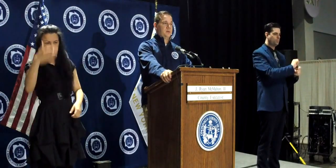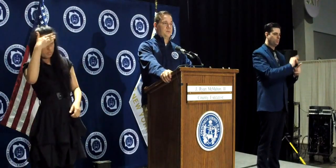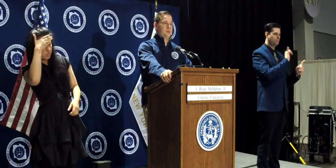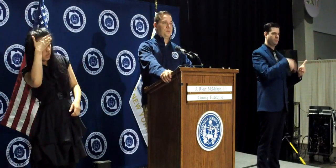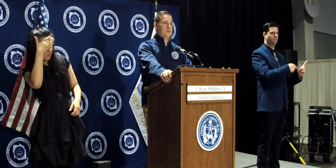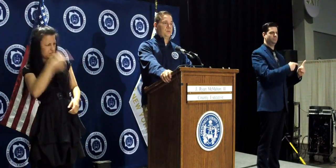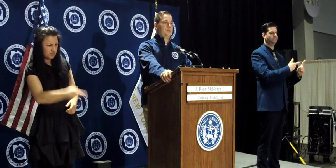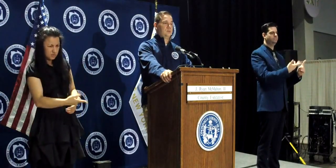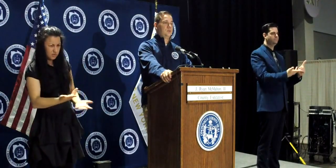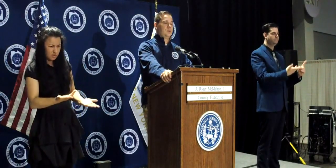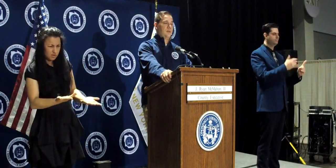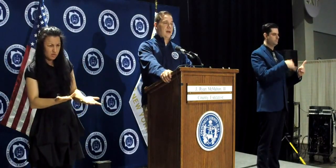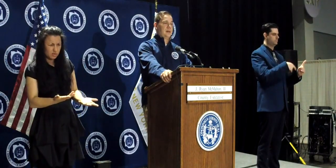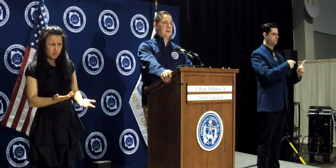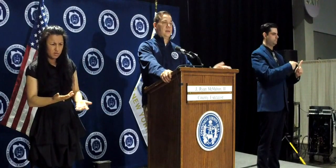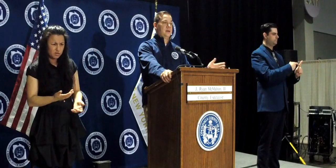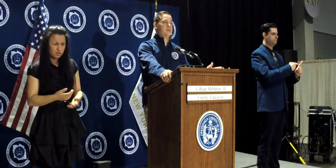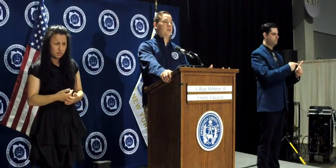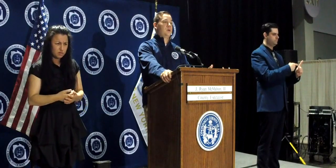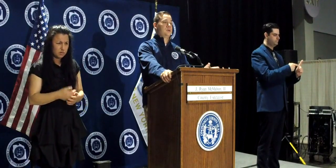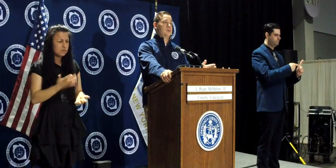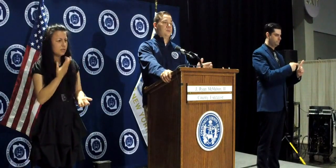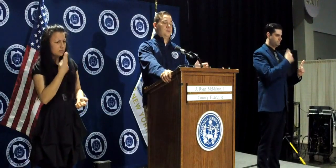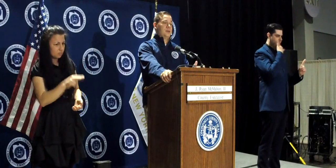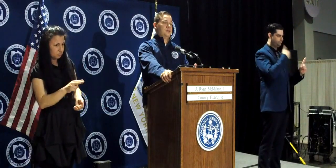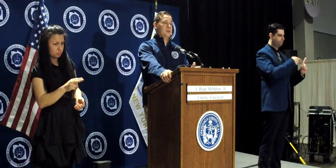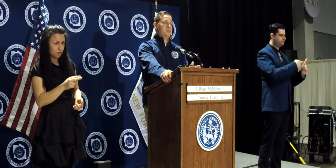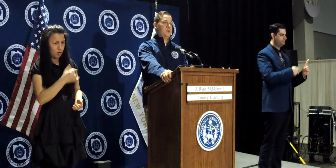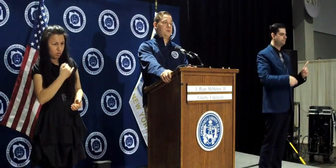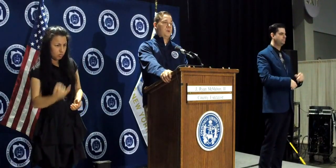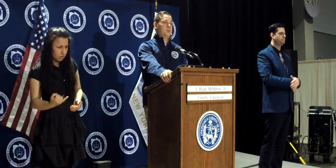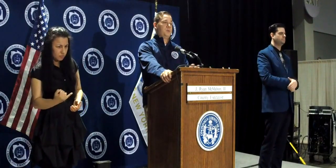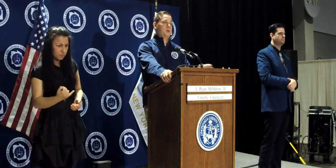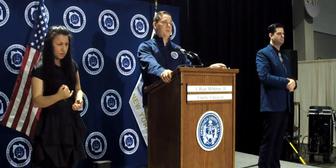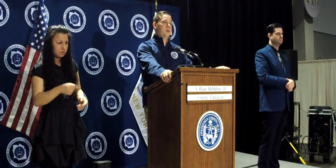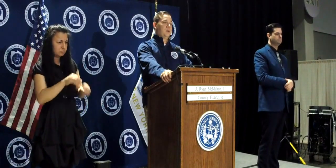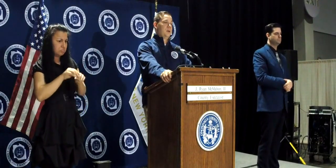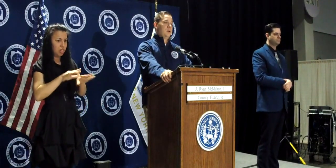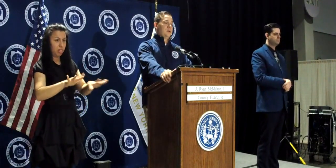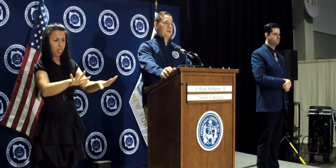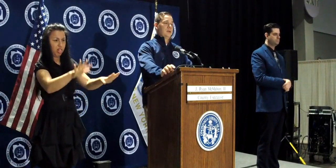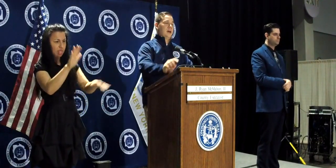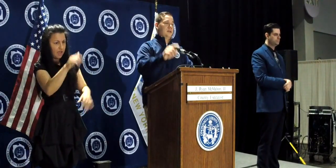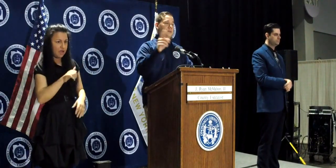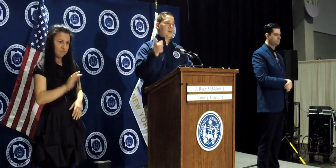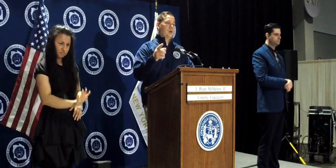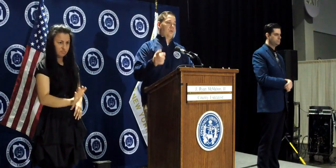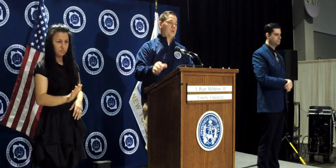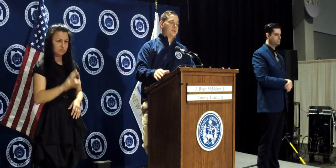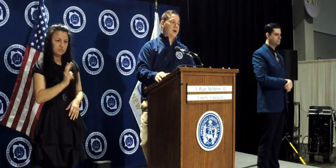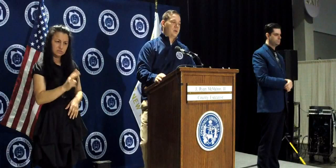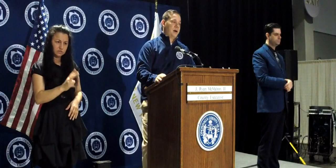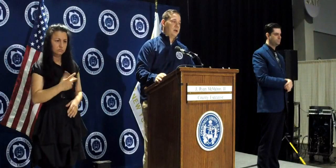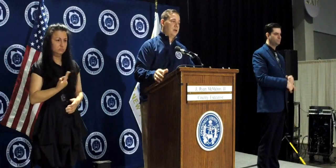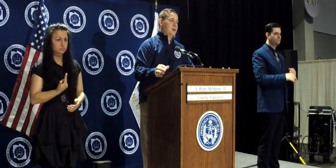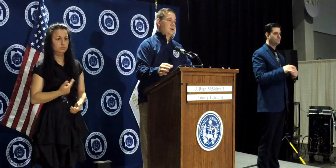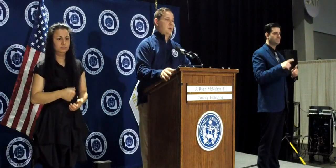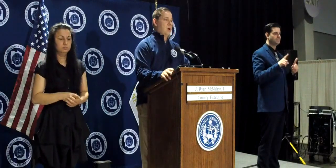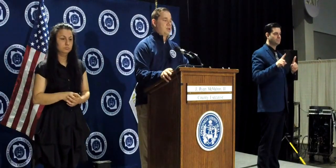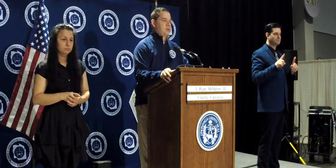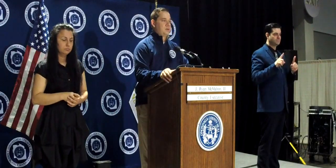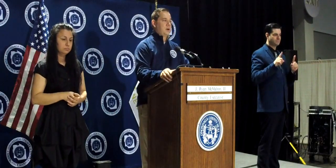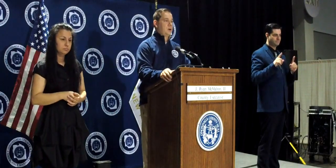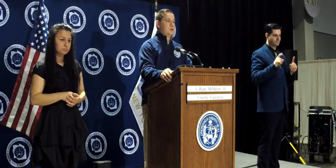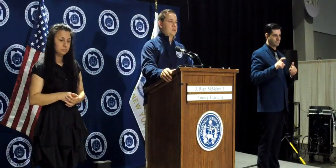there's been people who've done that. Then they potentially expose multiple people. Then you kind of start over. We talk about it.